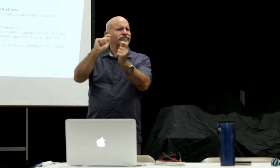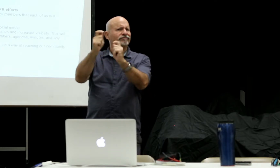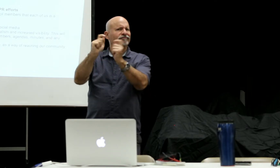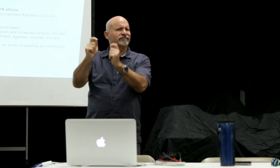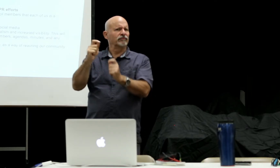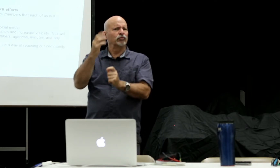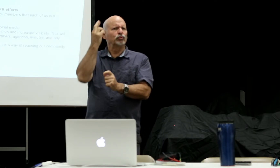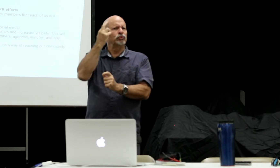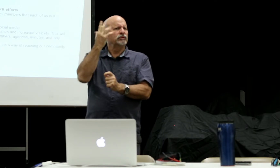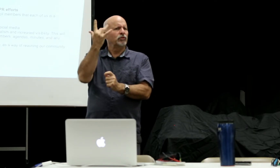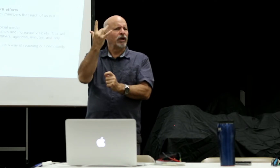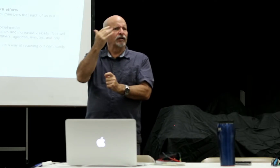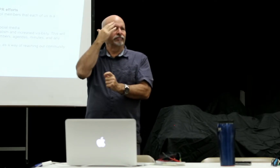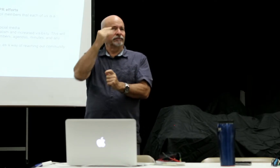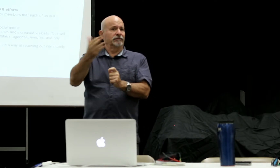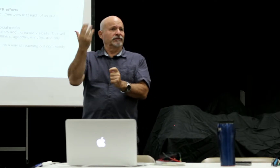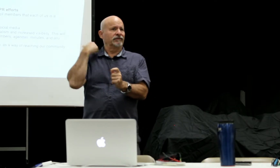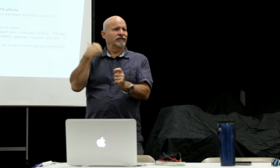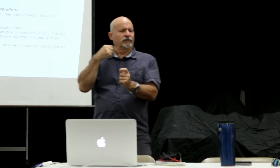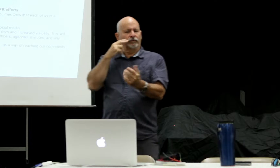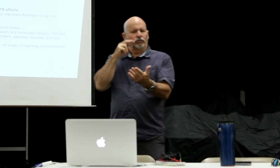We have, like I mentioned, we are revising the bylaws.